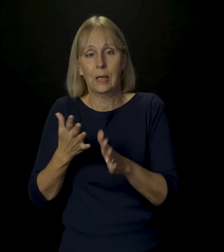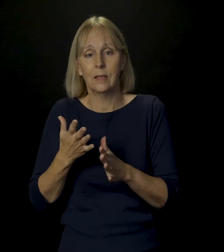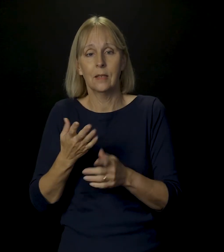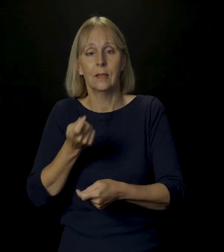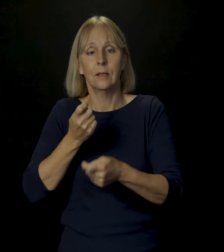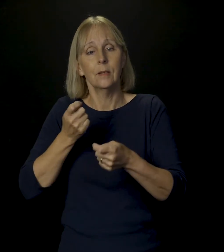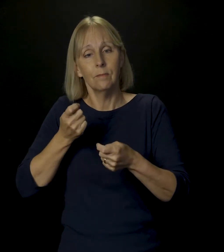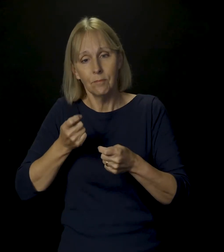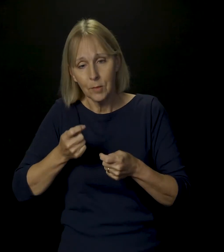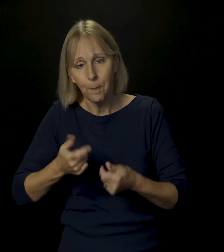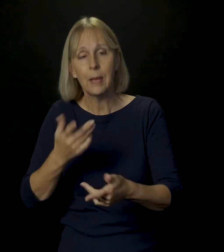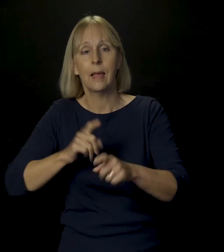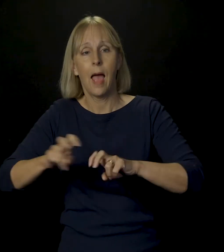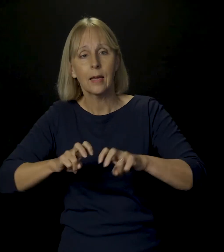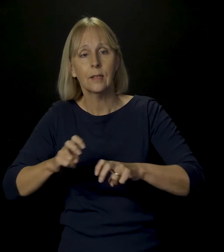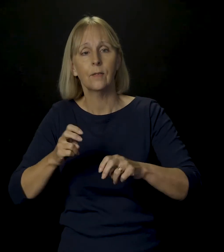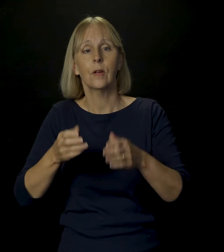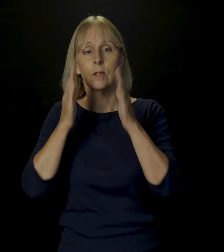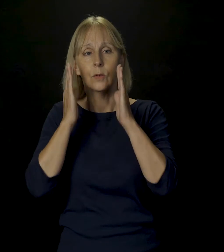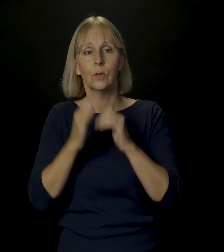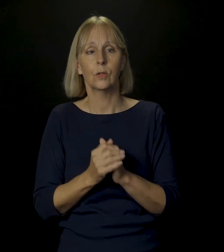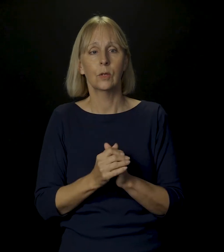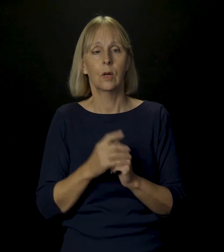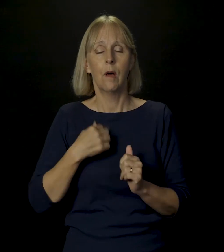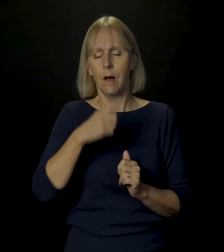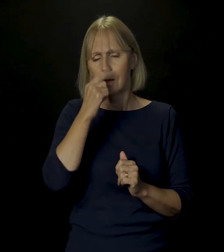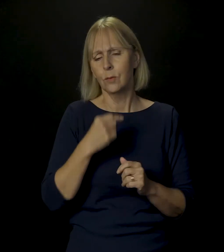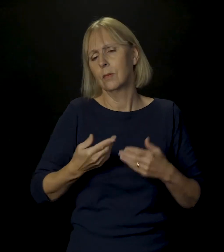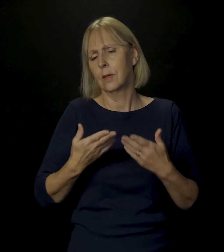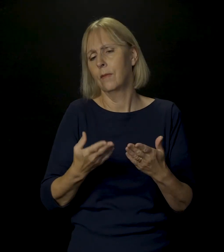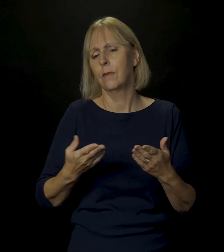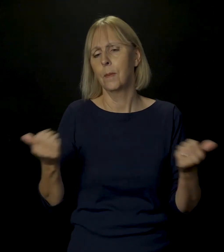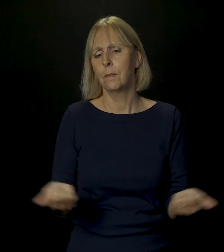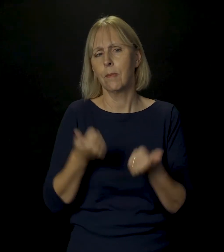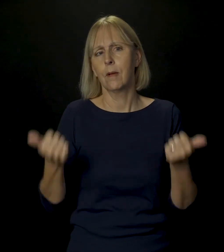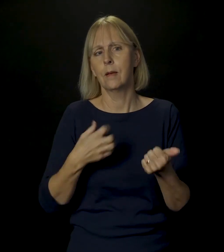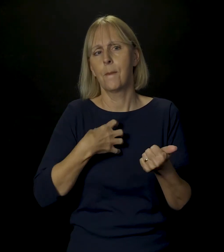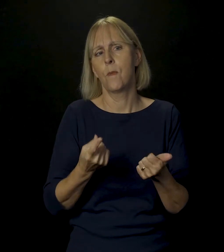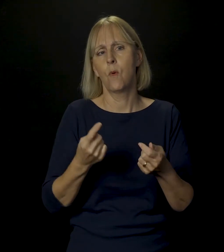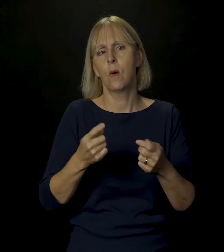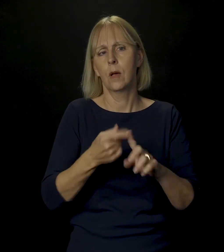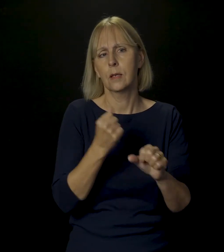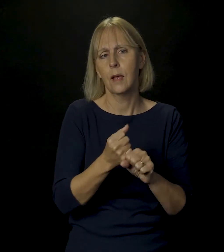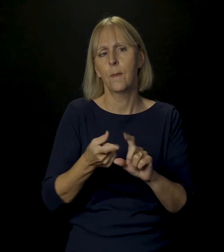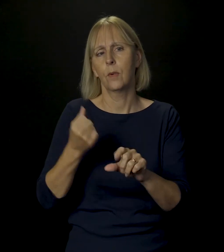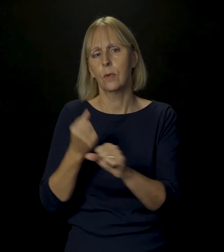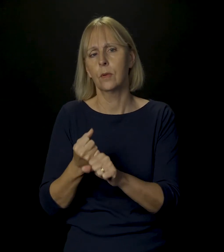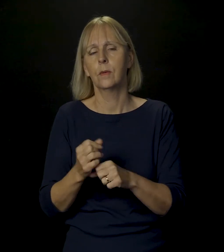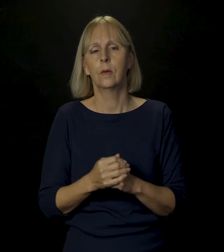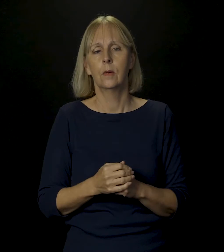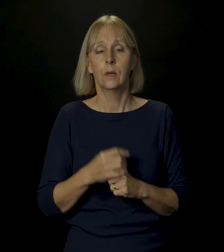To Be Honest I Could Go On For Days With Beautiful Examples Of The Church Being The Church And I'm Sure If I Asked You To Share You Could Do The Same